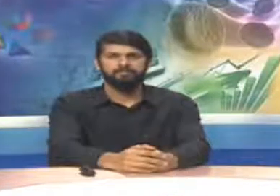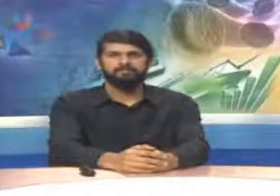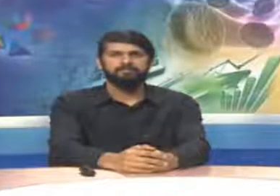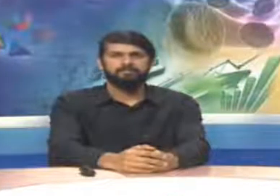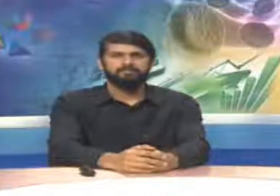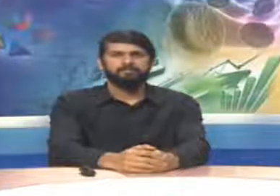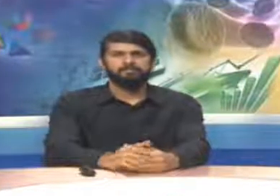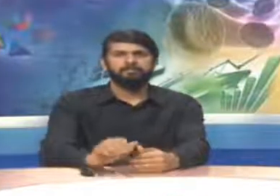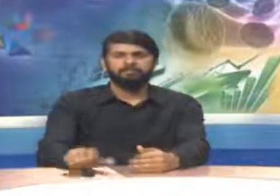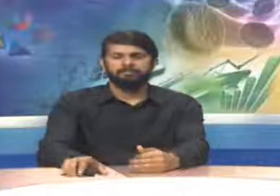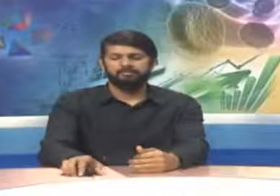Marxism.